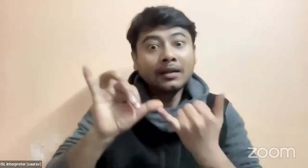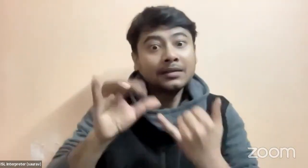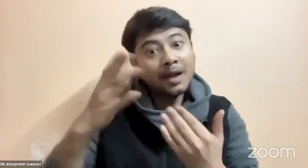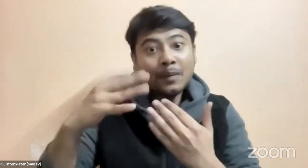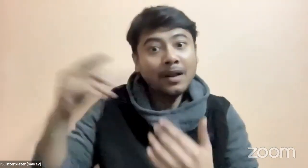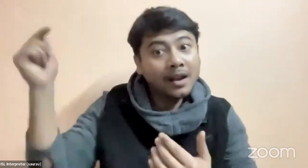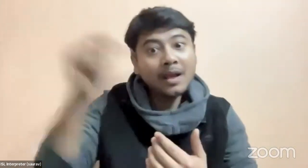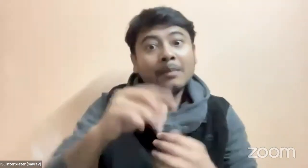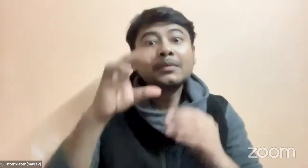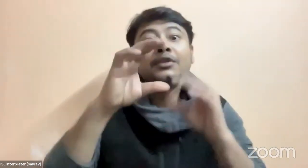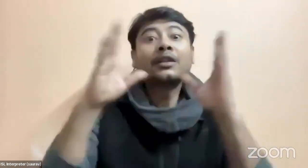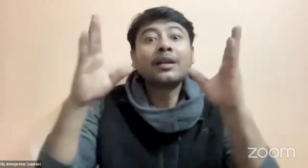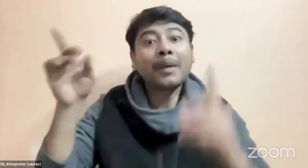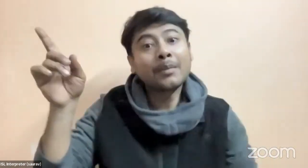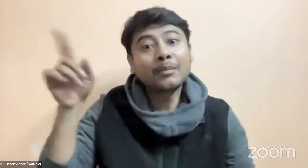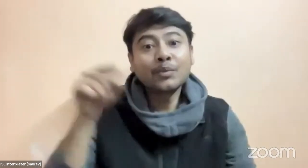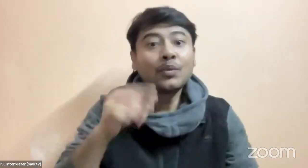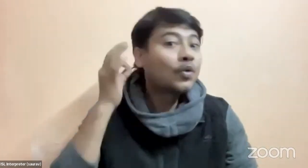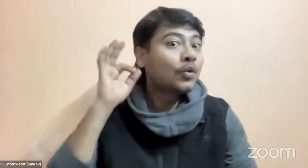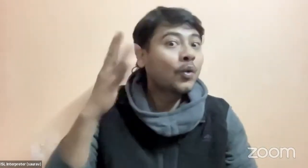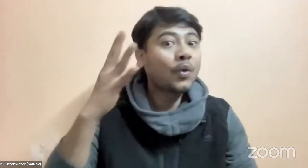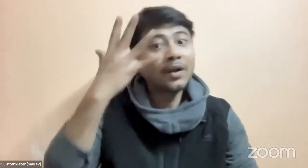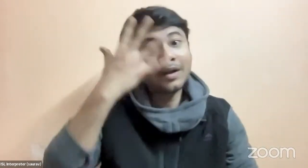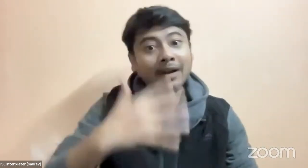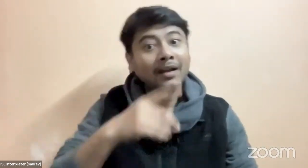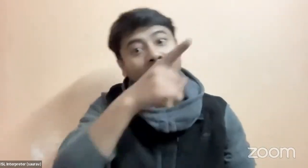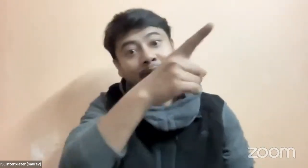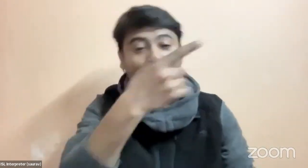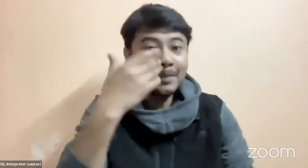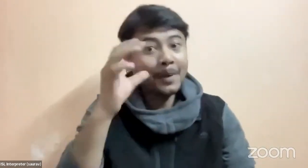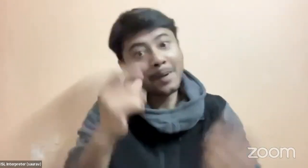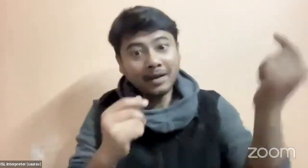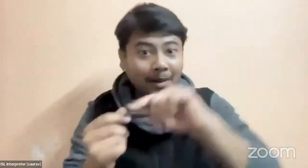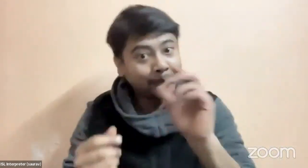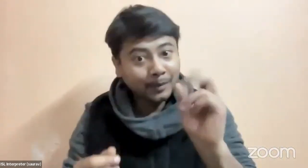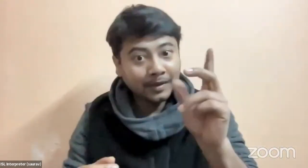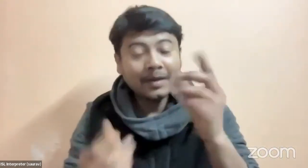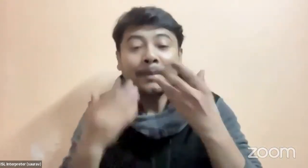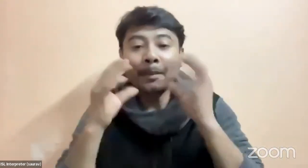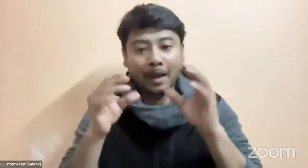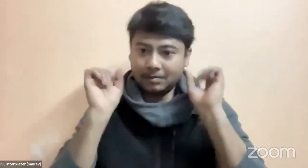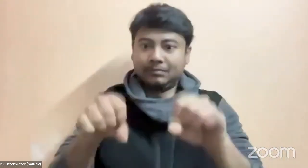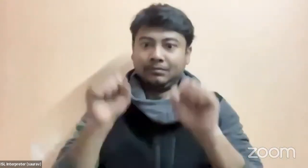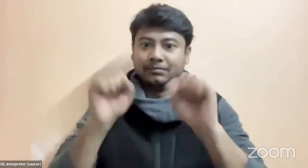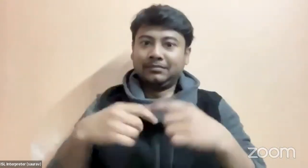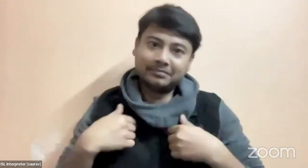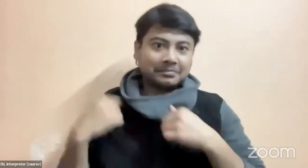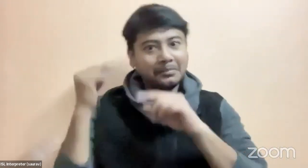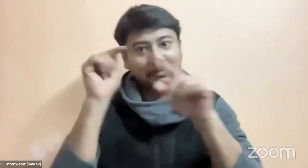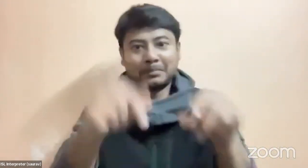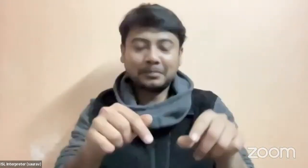Gauranga. You also come. Brahma says, yes, I will also come.